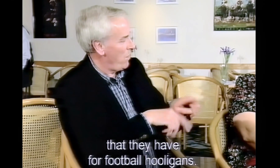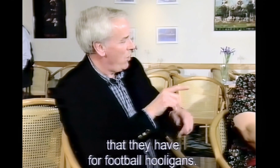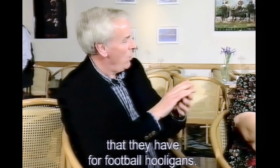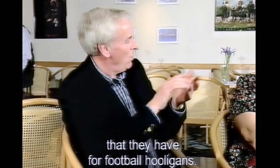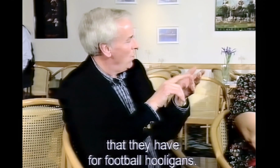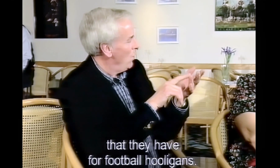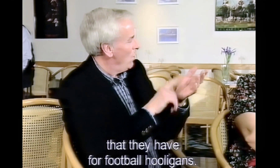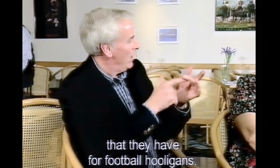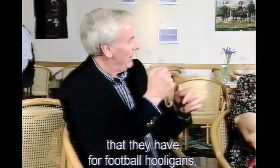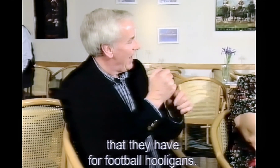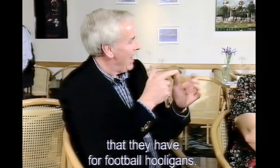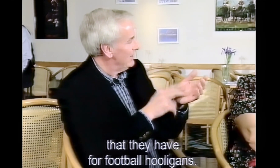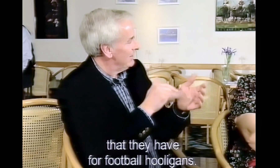hooligans.